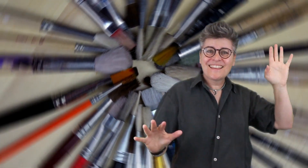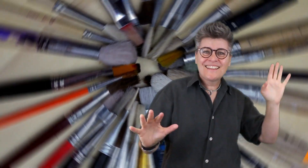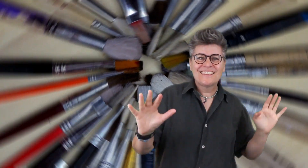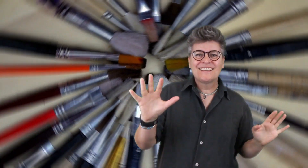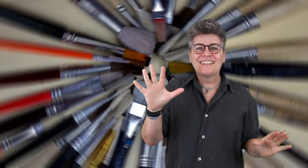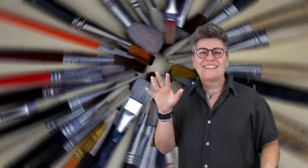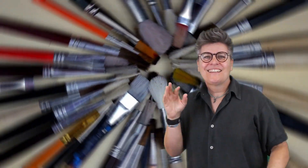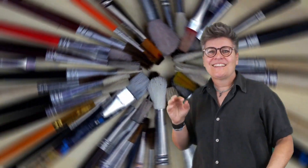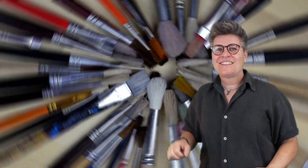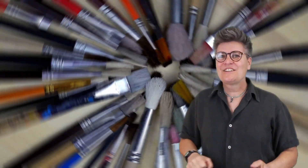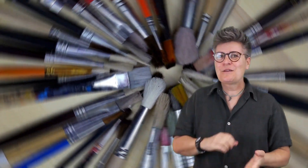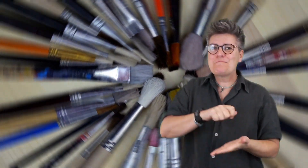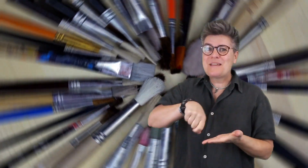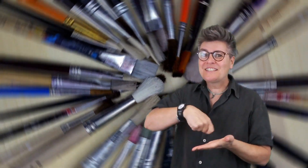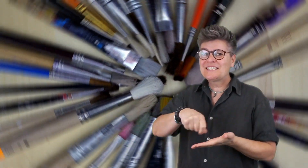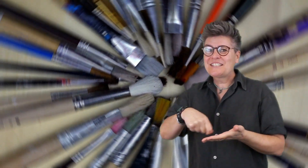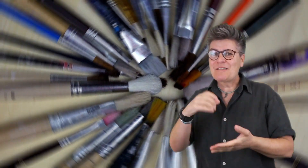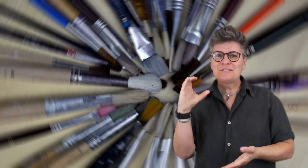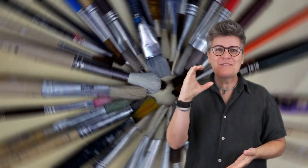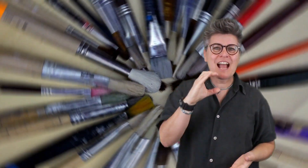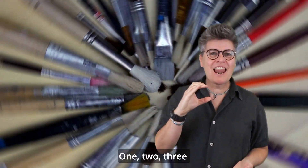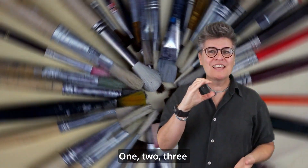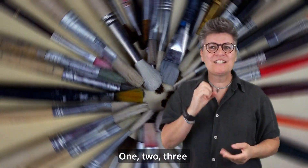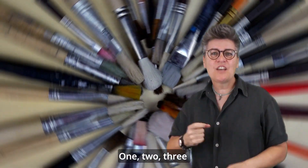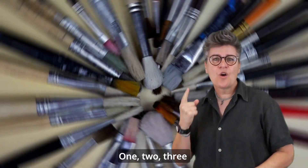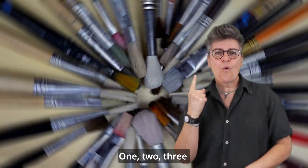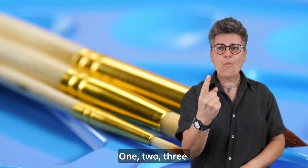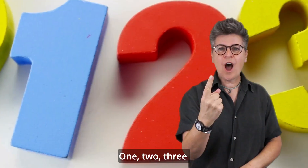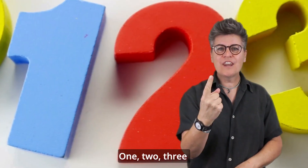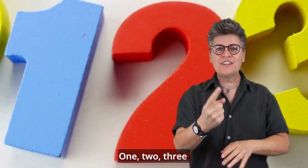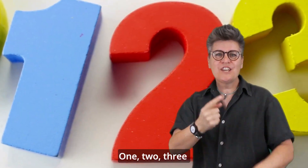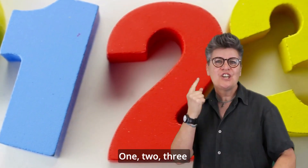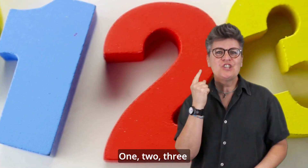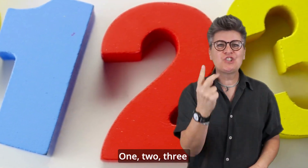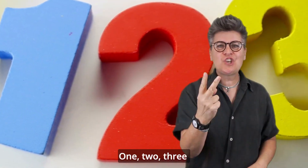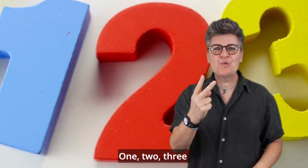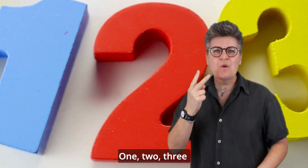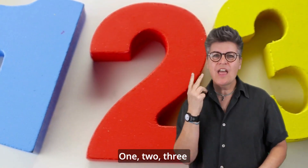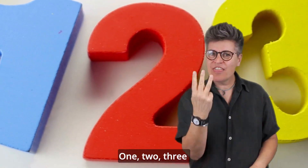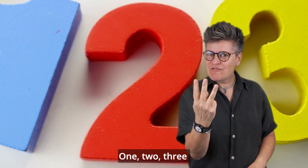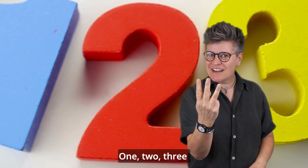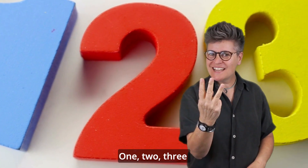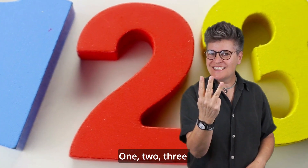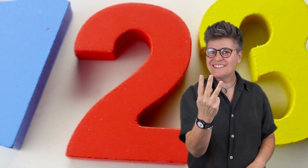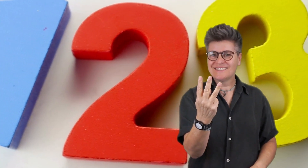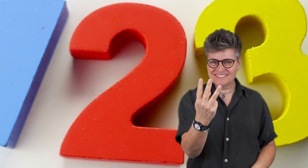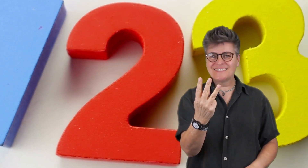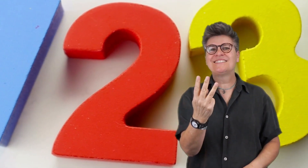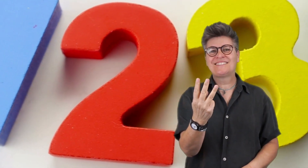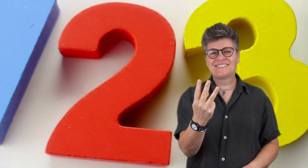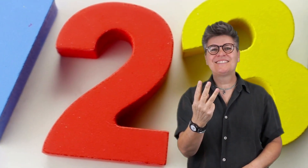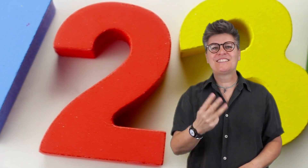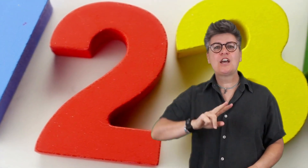she's at the ready, gonna mix us up some color. One, two, three. Mix the colors up.